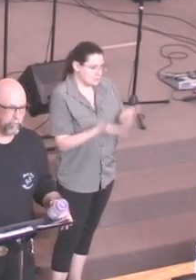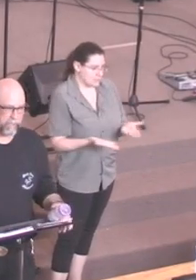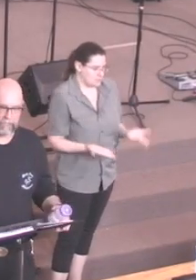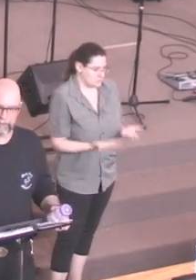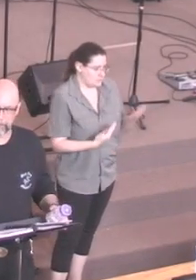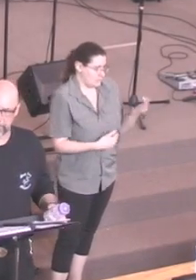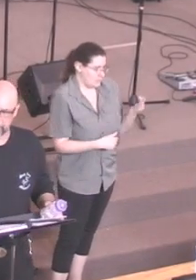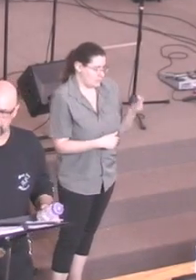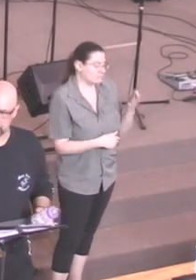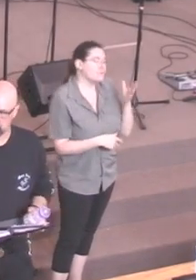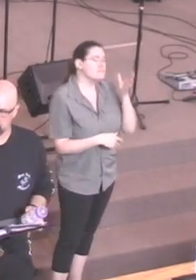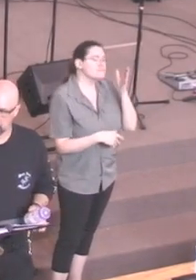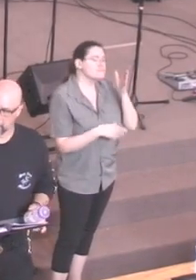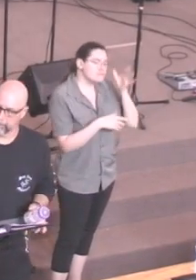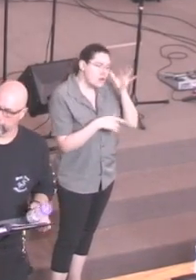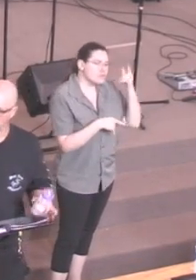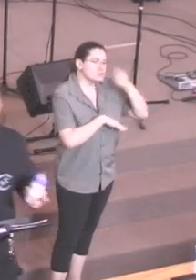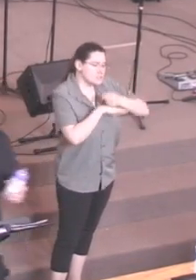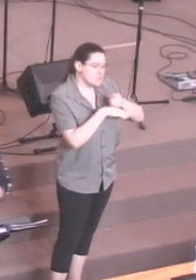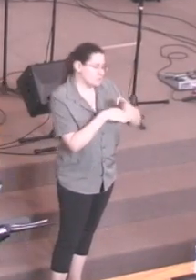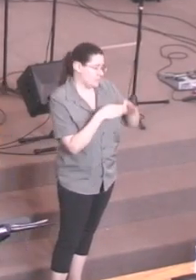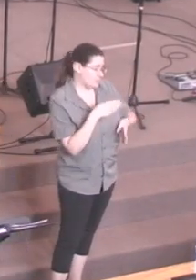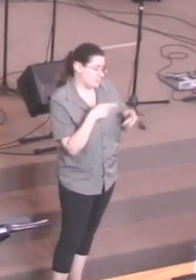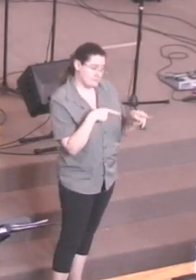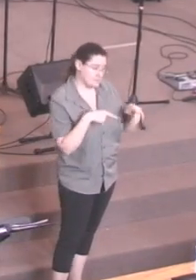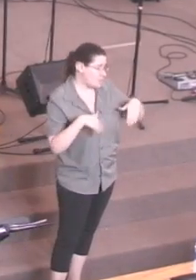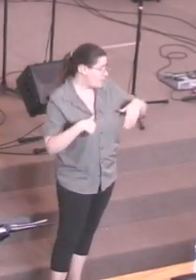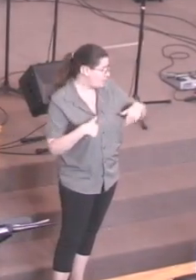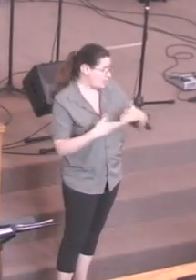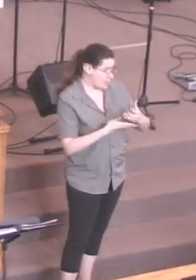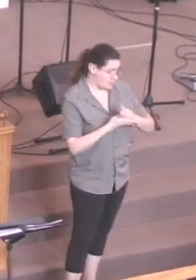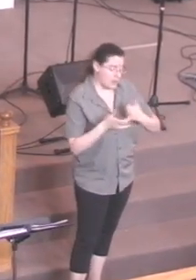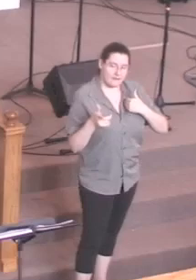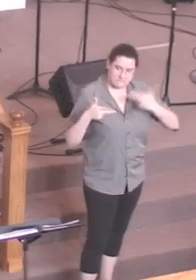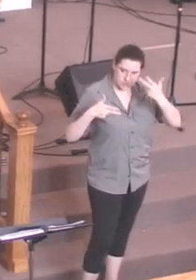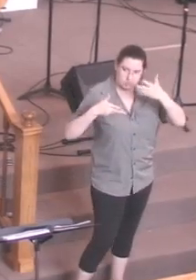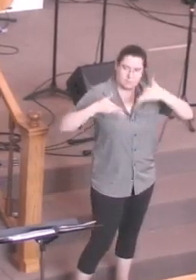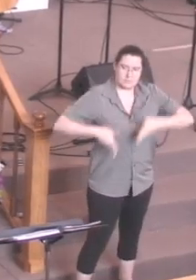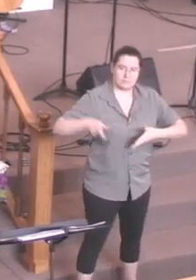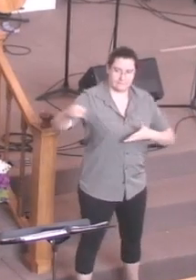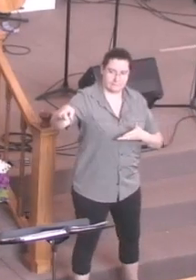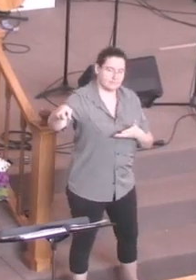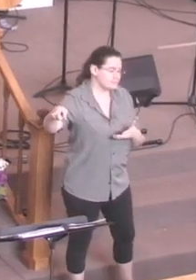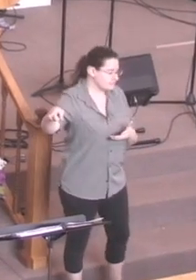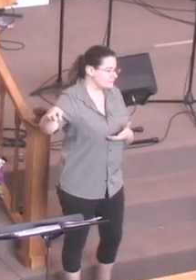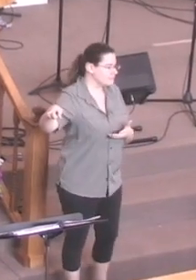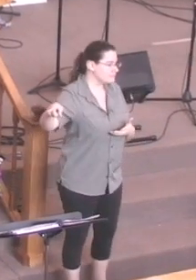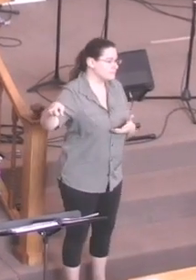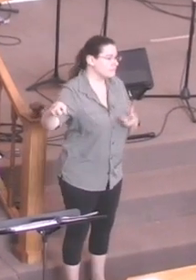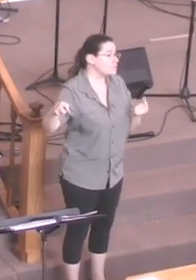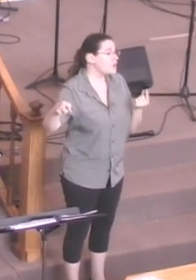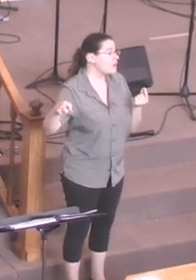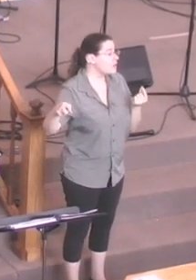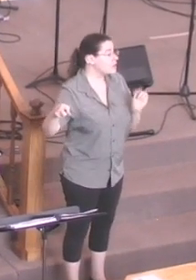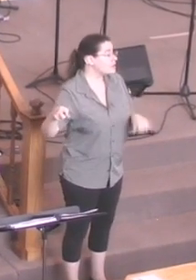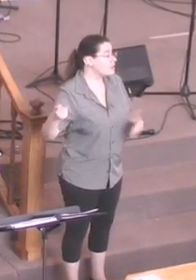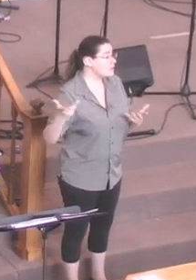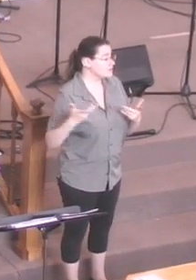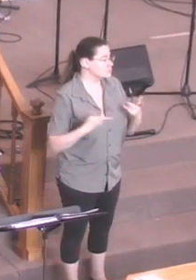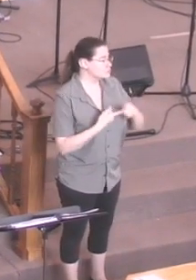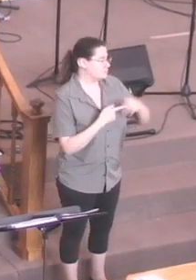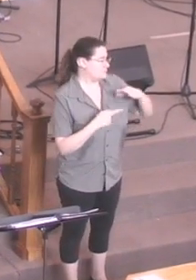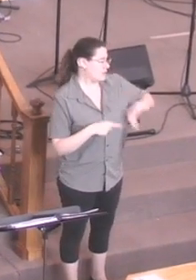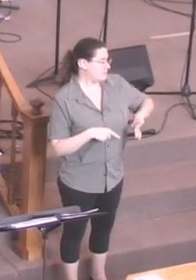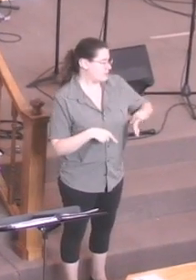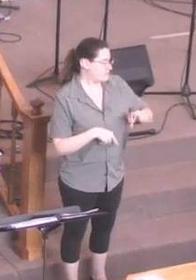Day weekend, please. If you don't have one, I've got three bottles left. And what that is to benefit the Ministry